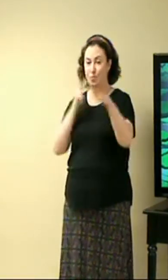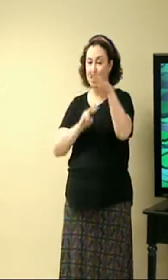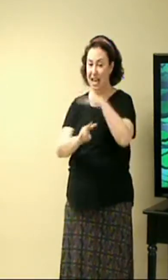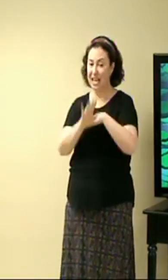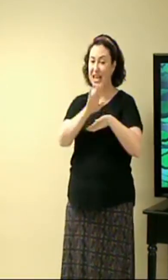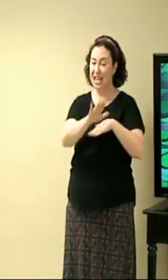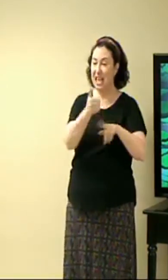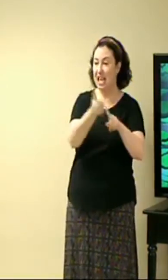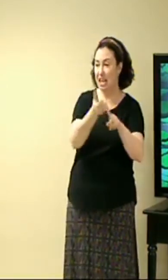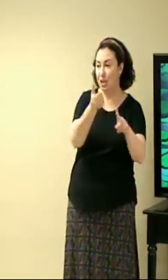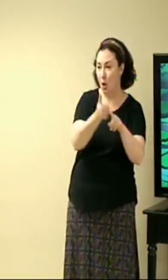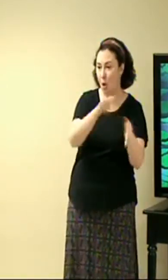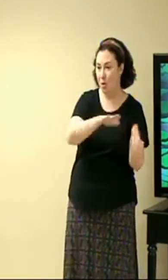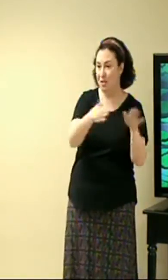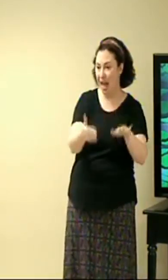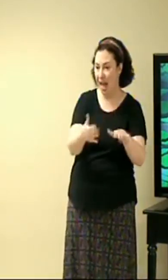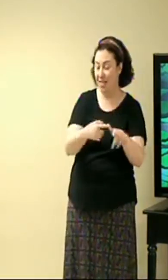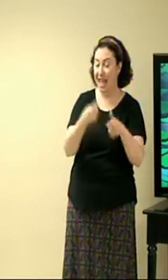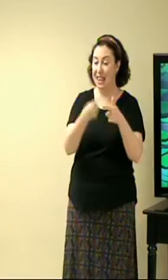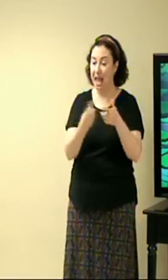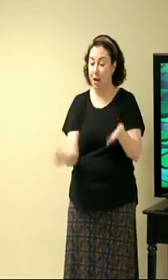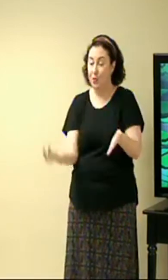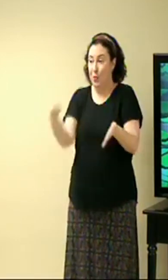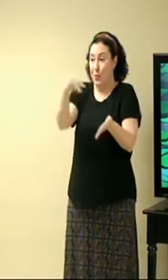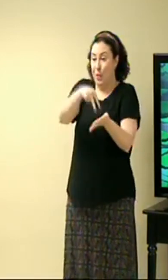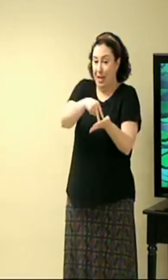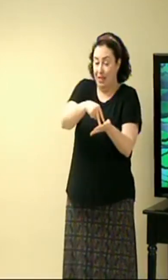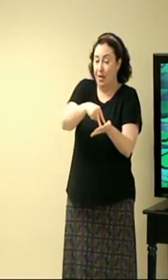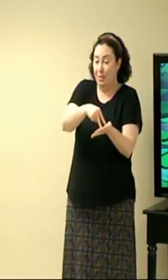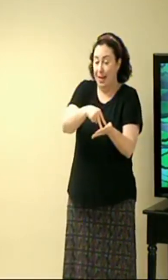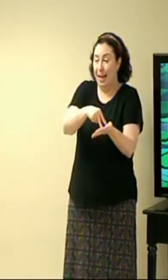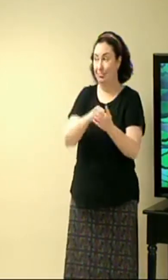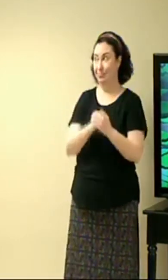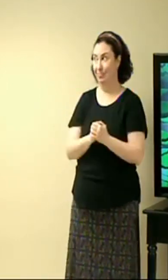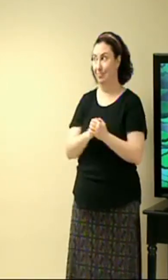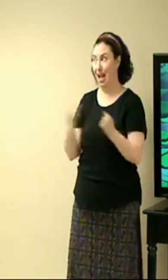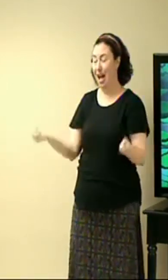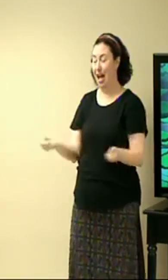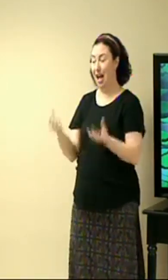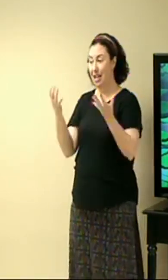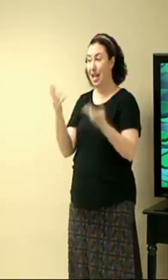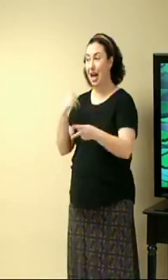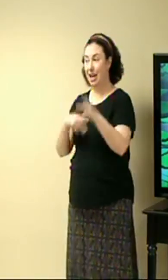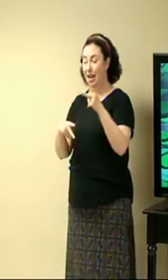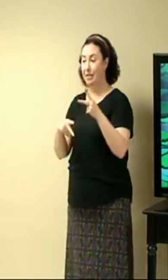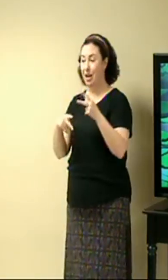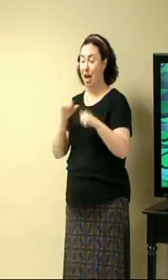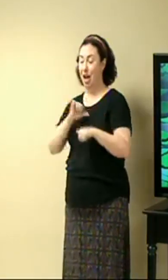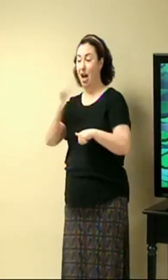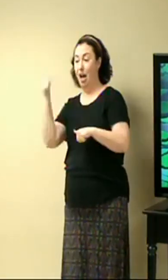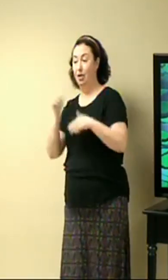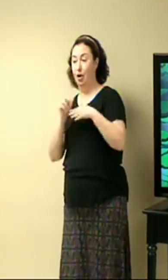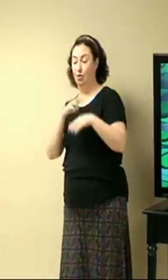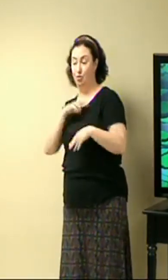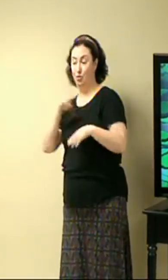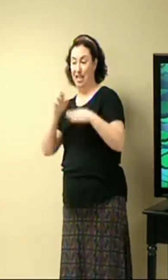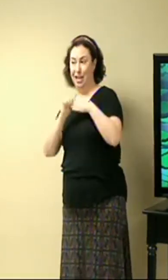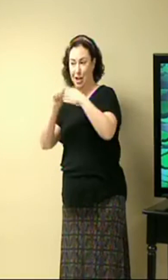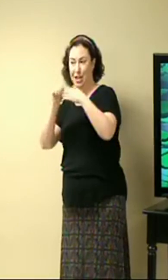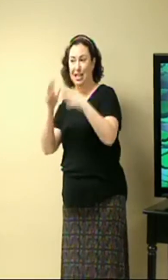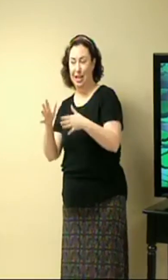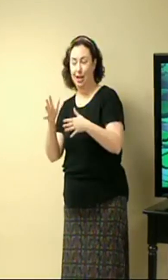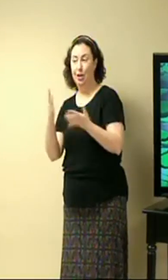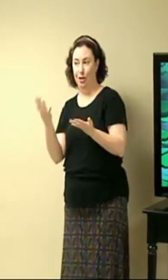there's been a lot of religious teachers with truth claims, but guess what? Muhammad, you know where he's at? He's dead. You can go to his tomb. Buddha is